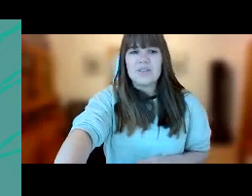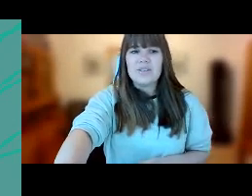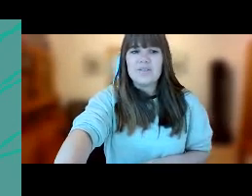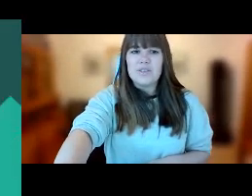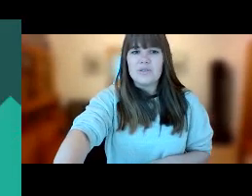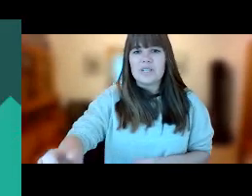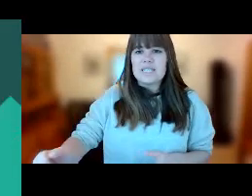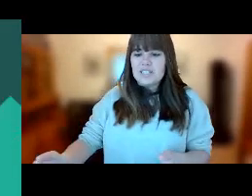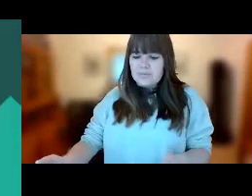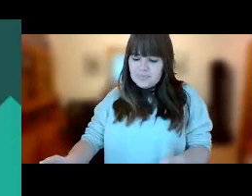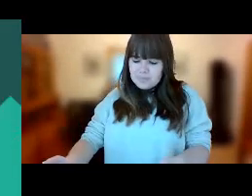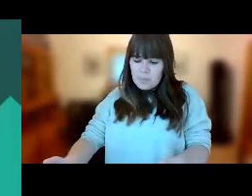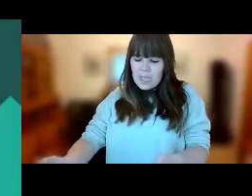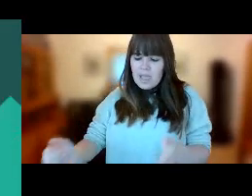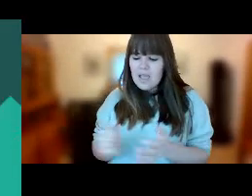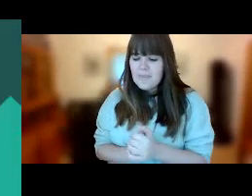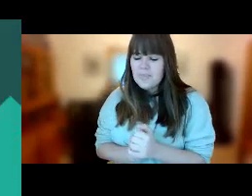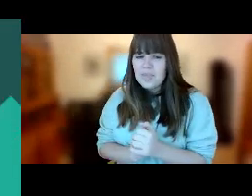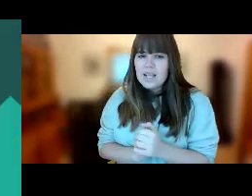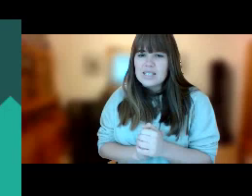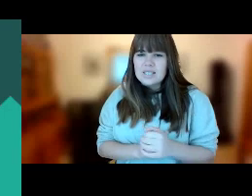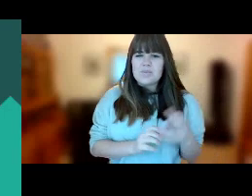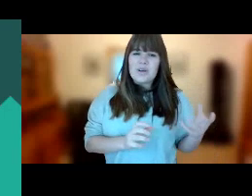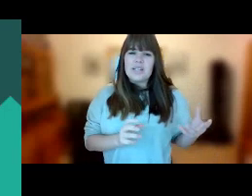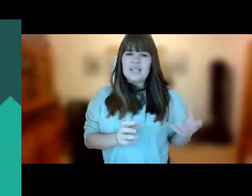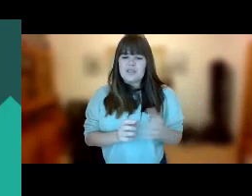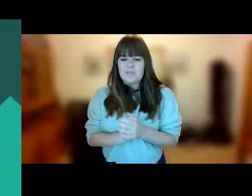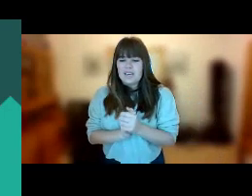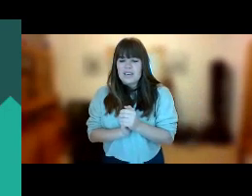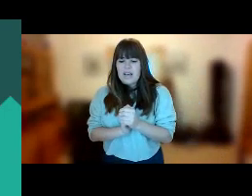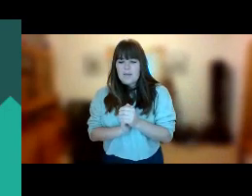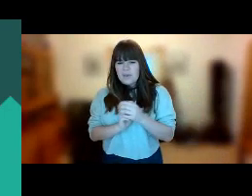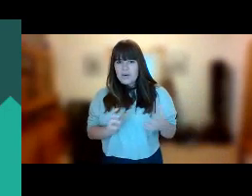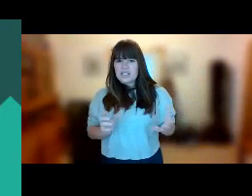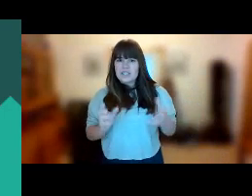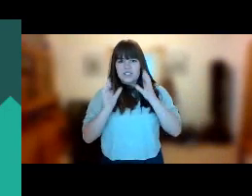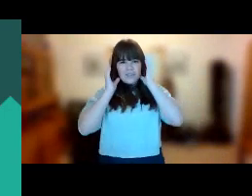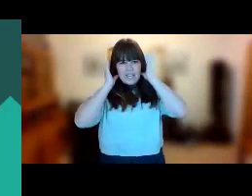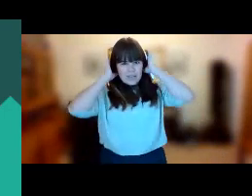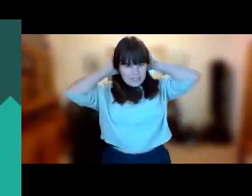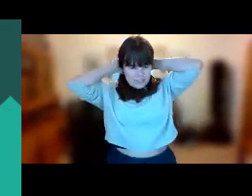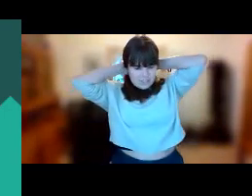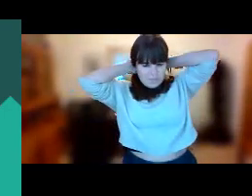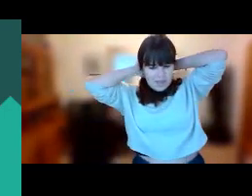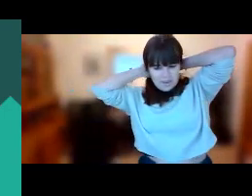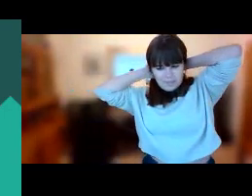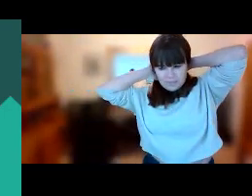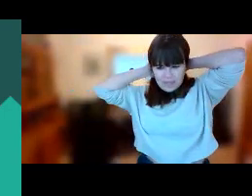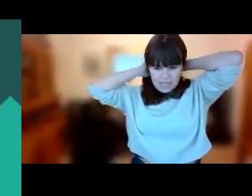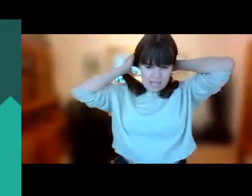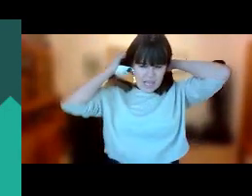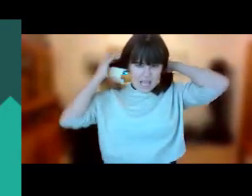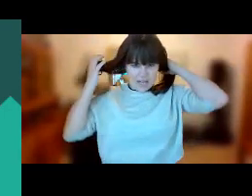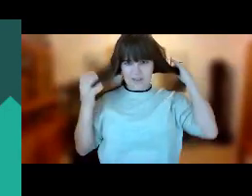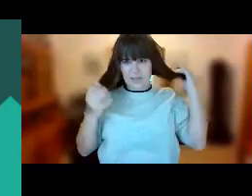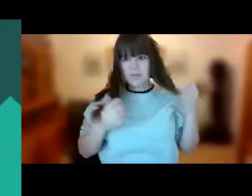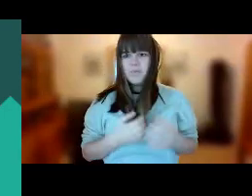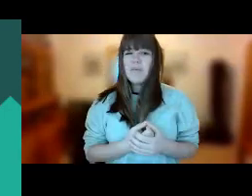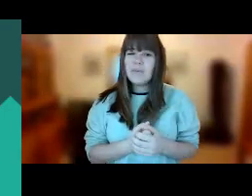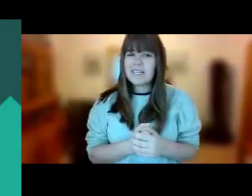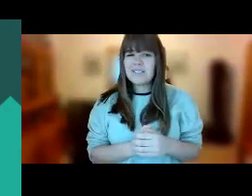of Makaton for your organisation. So we've spoken a little bit about exclusionary language, and